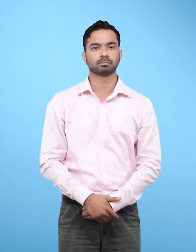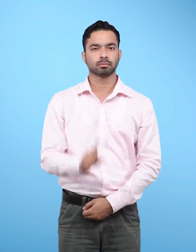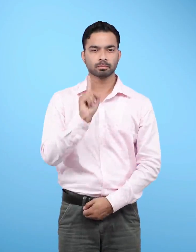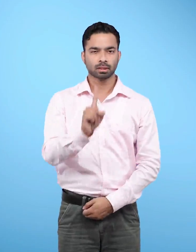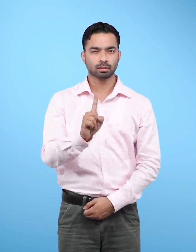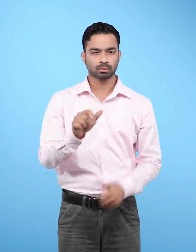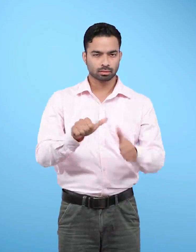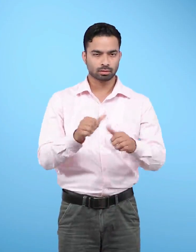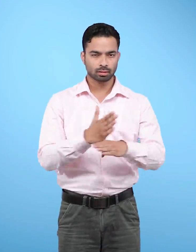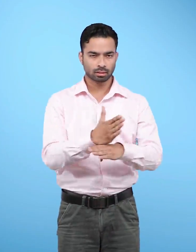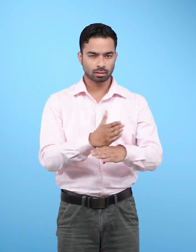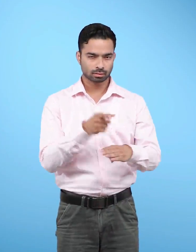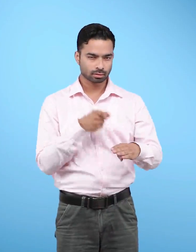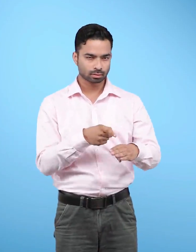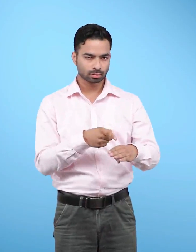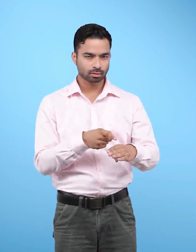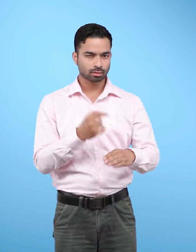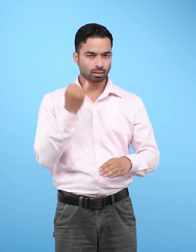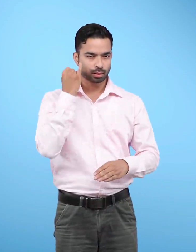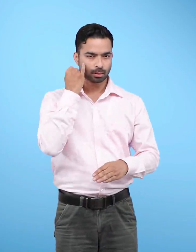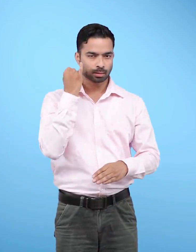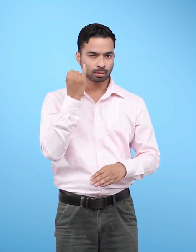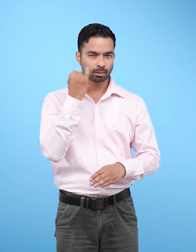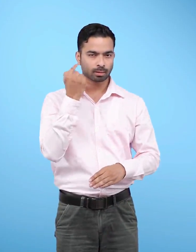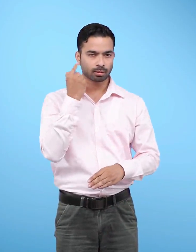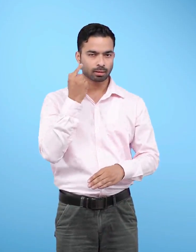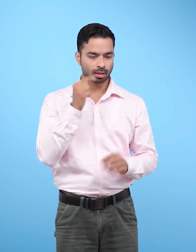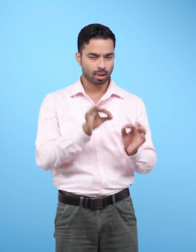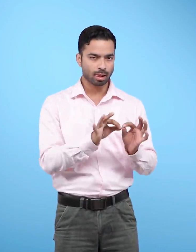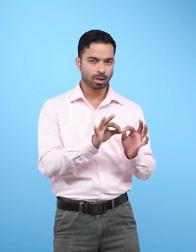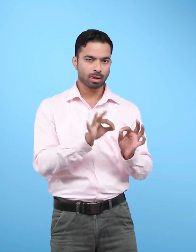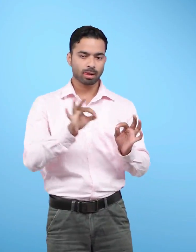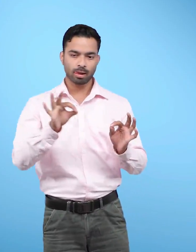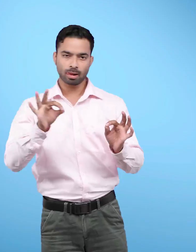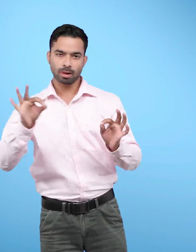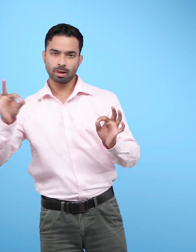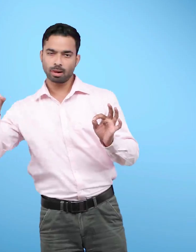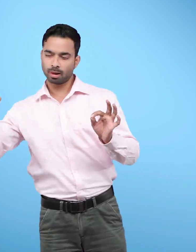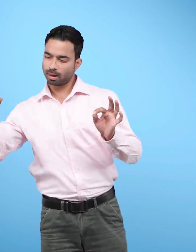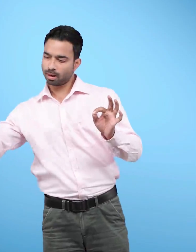But then Anar made an even longer rectangle. Observe how long.